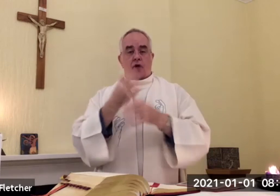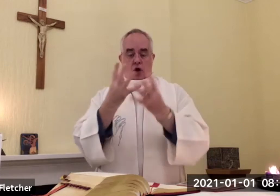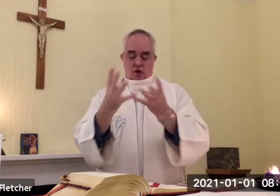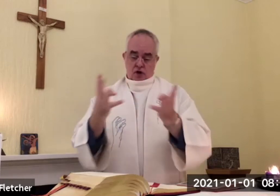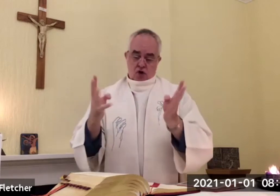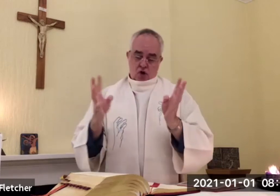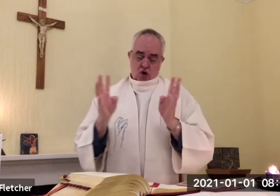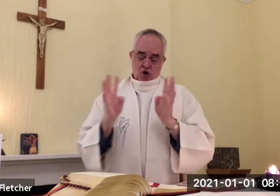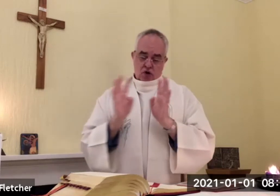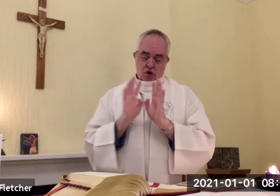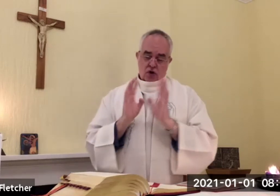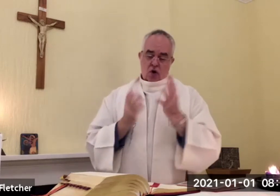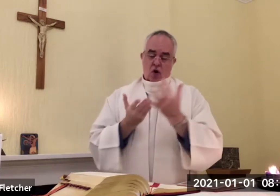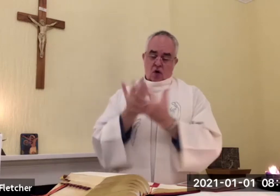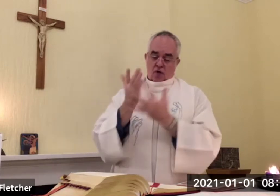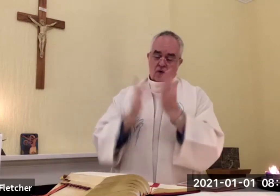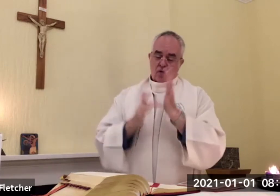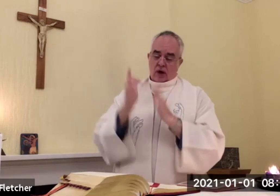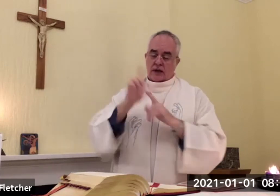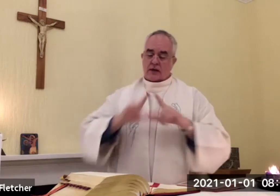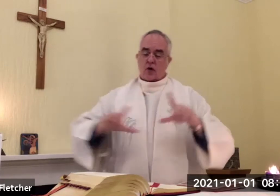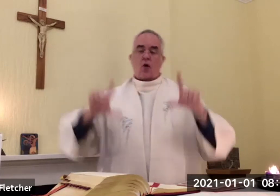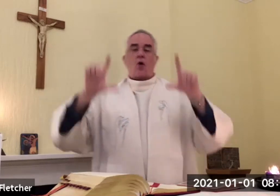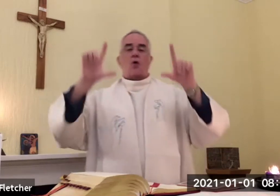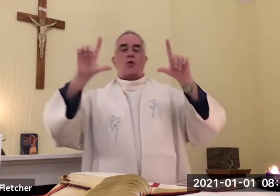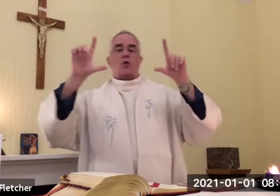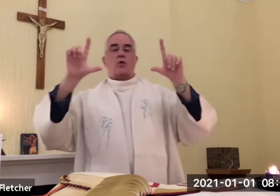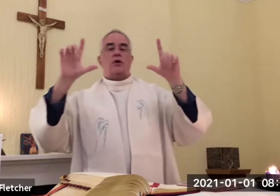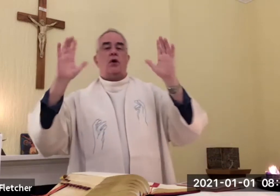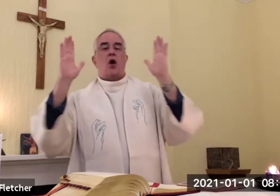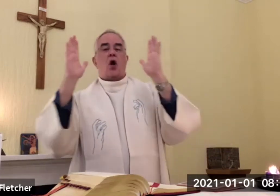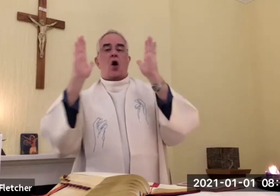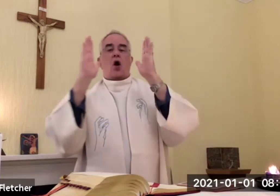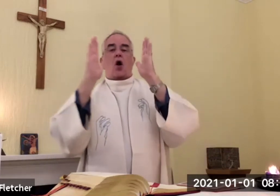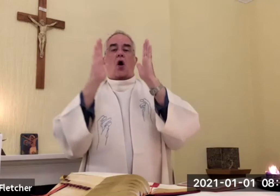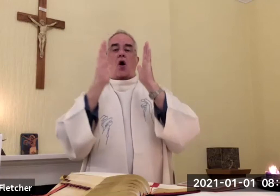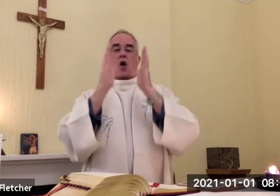the Church, through Christ our Lord. Amen.